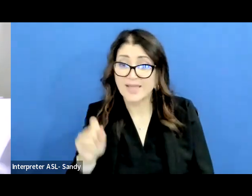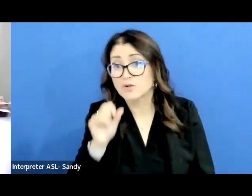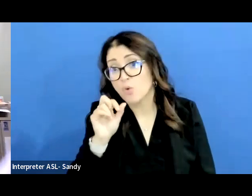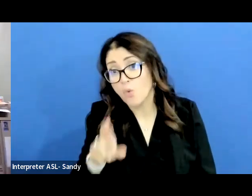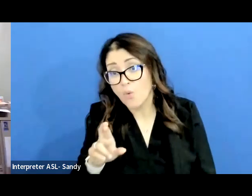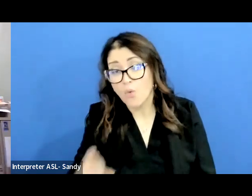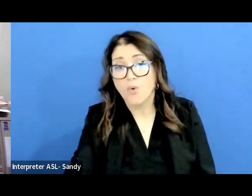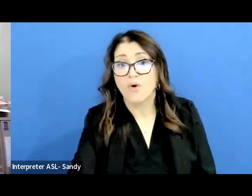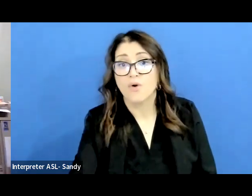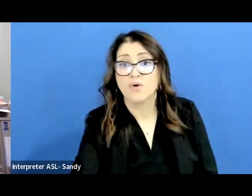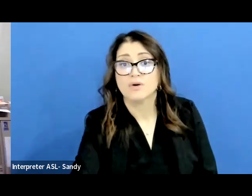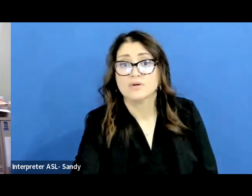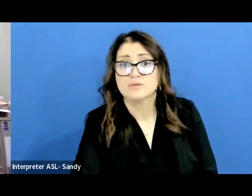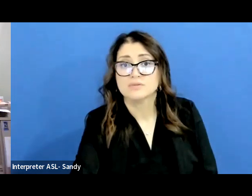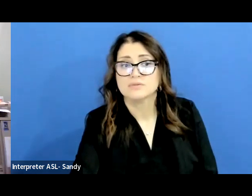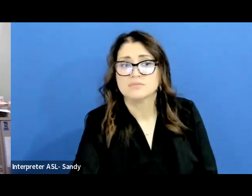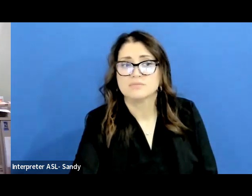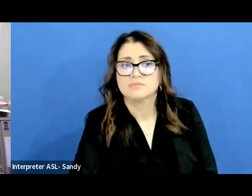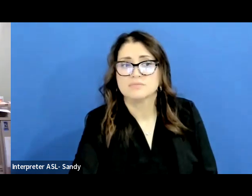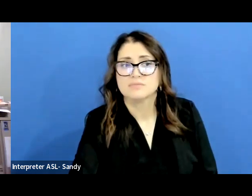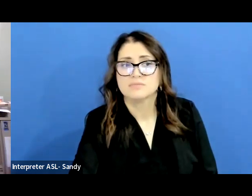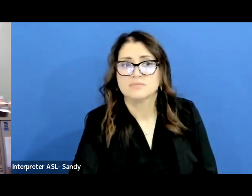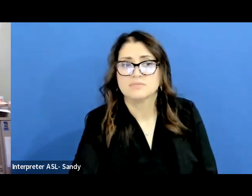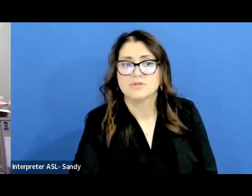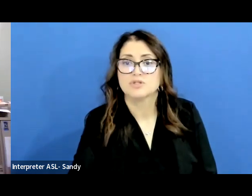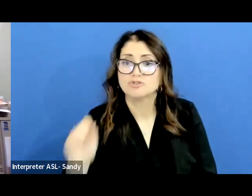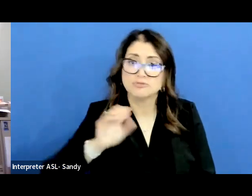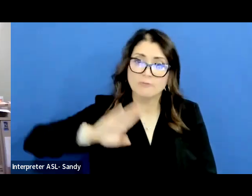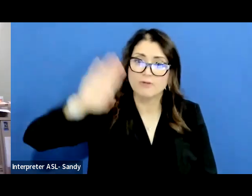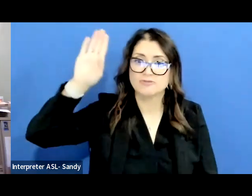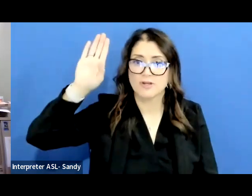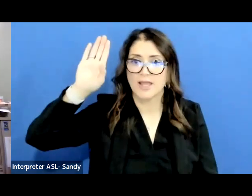can raise your hand and we can unmute you.